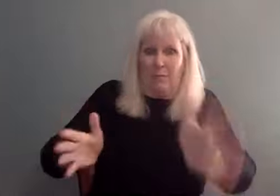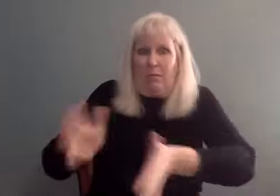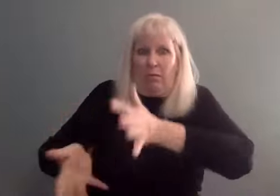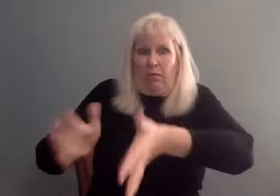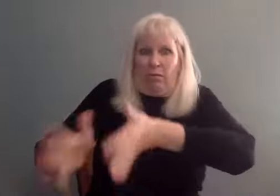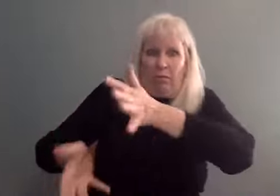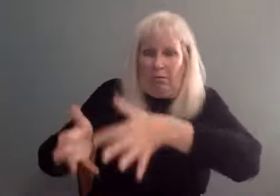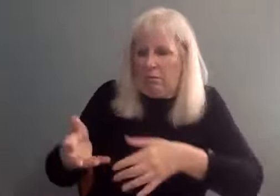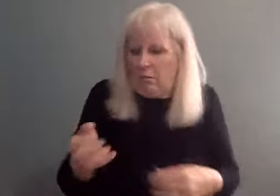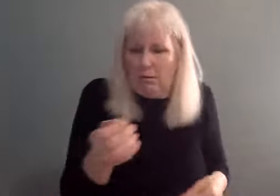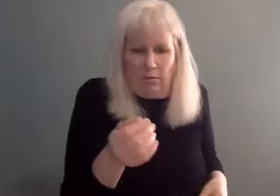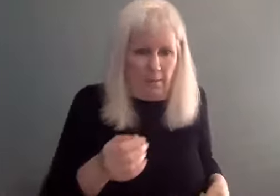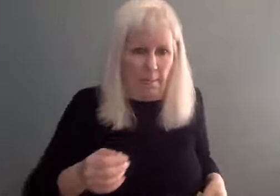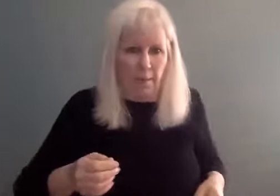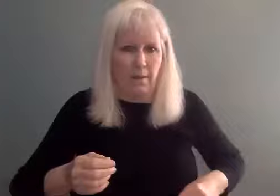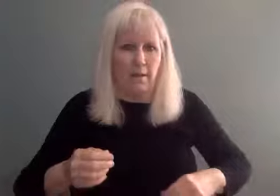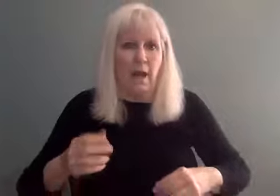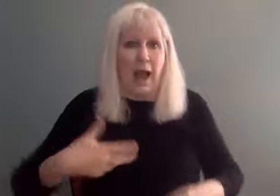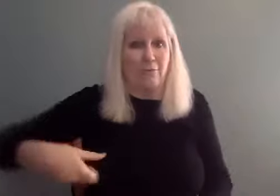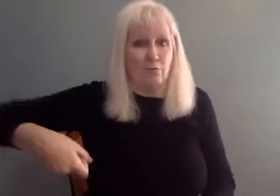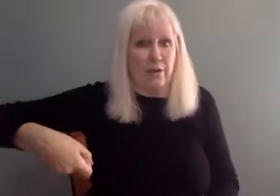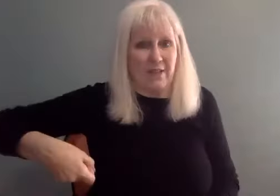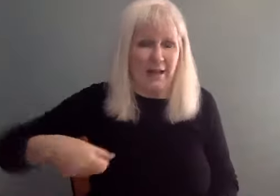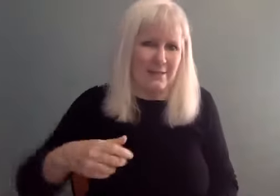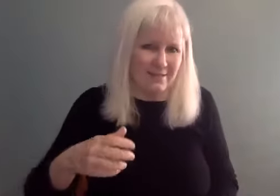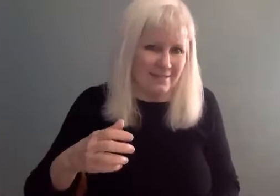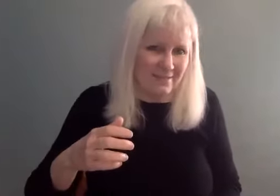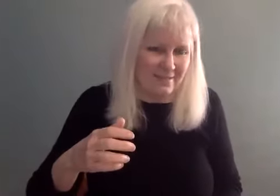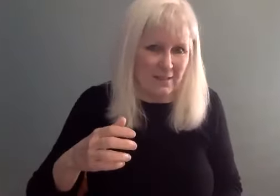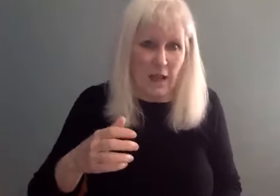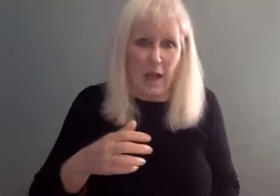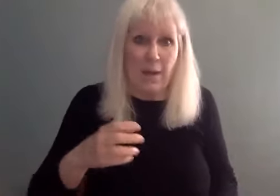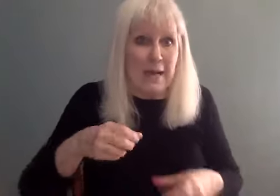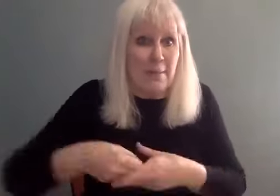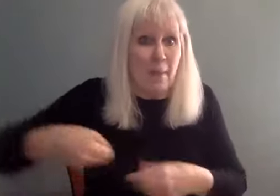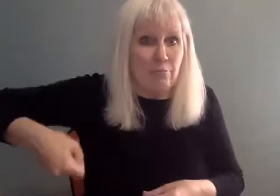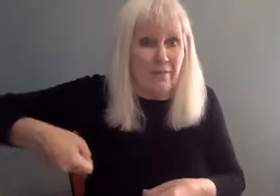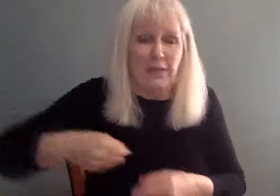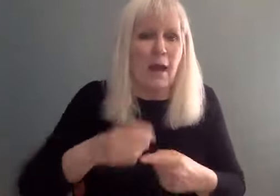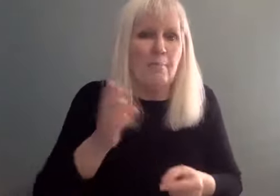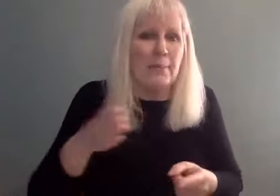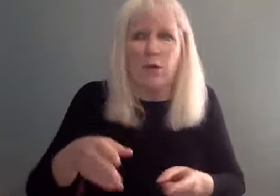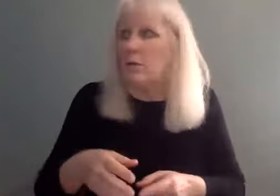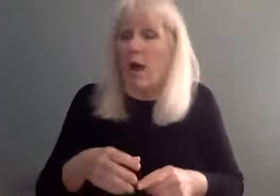I'm in a suit. I have a briefcase back in those days, and I got my big book in the briefcase, and I would sit on the plane and I would hang on.